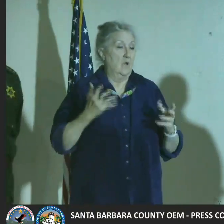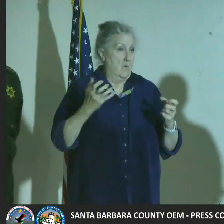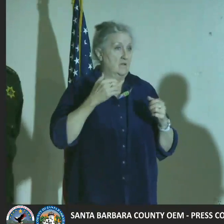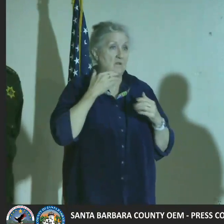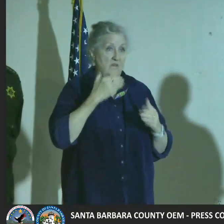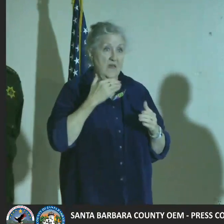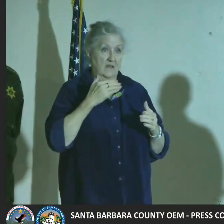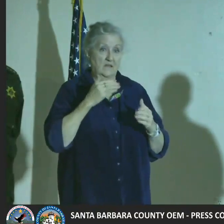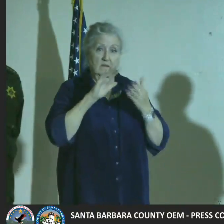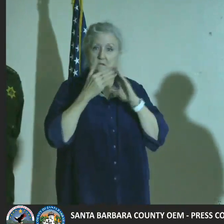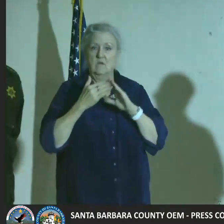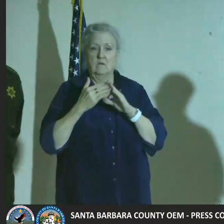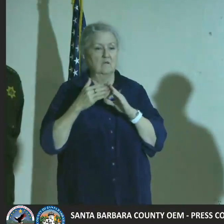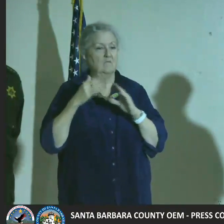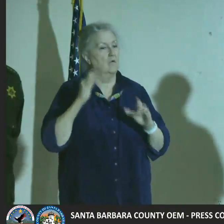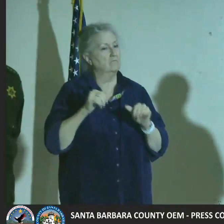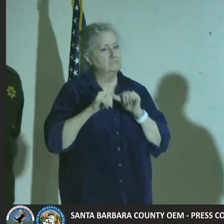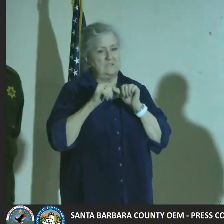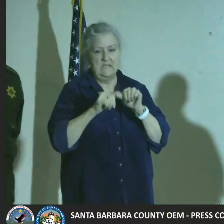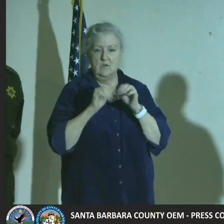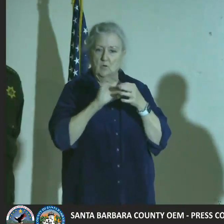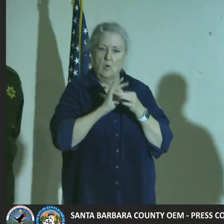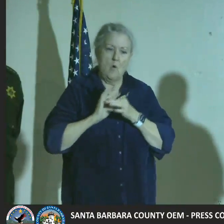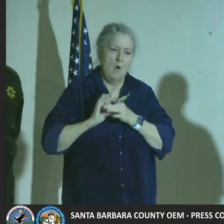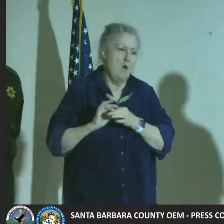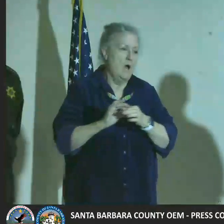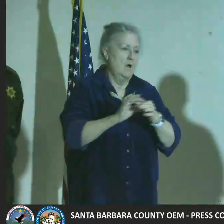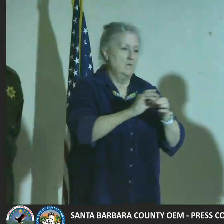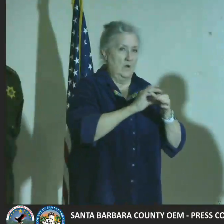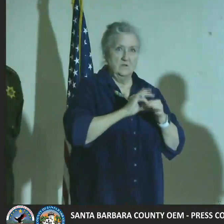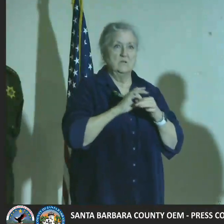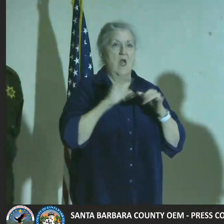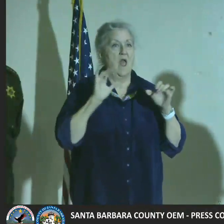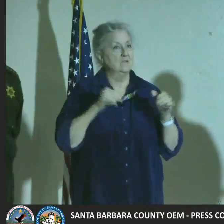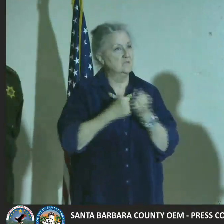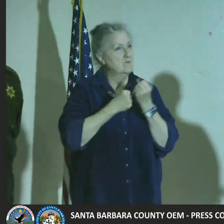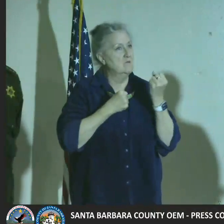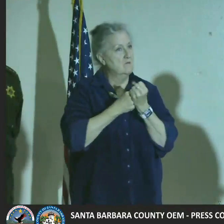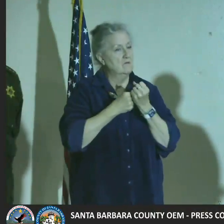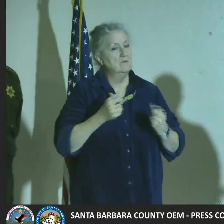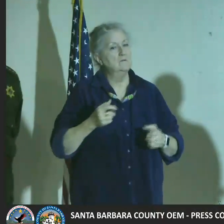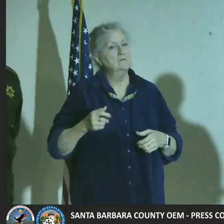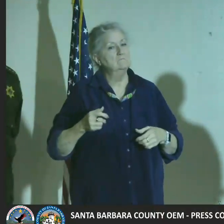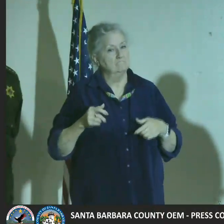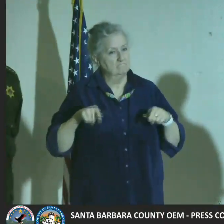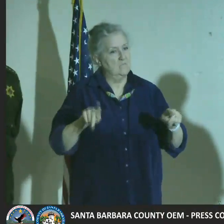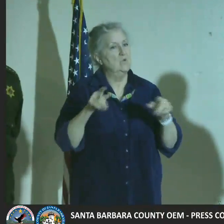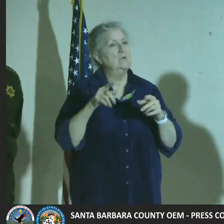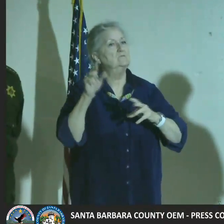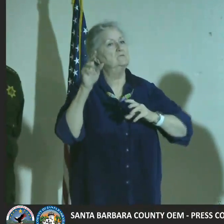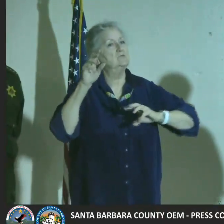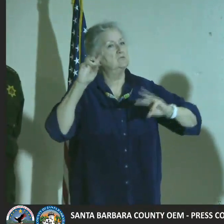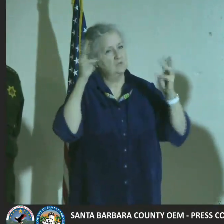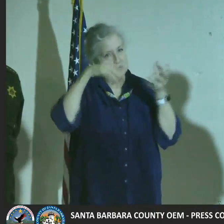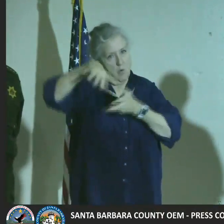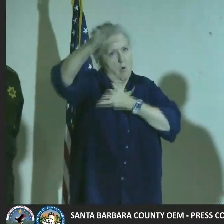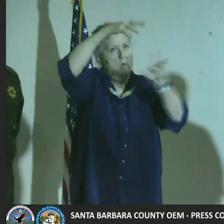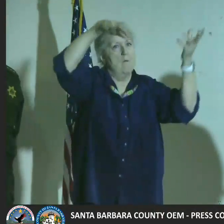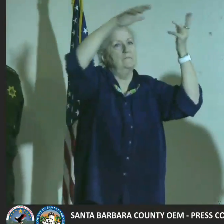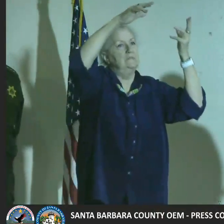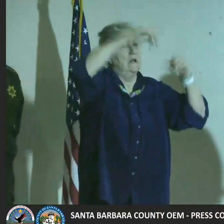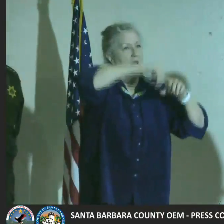thank the community for their continued cooperation and support during this storm. This community is